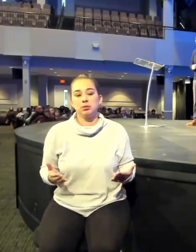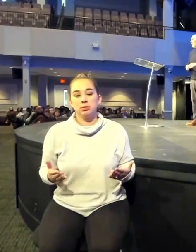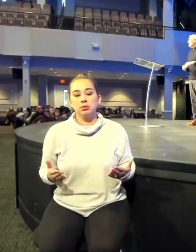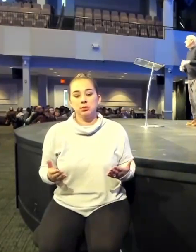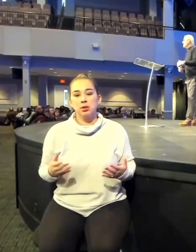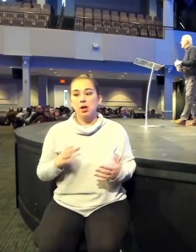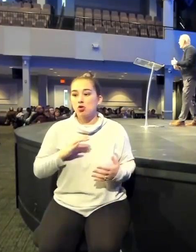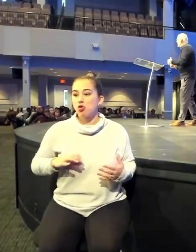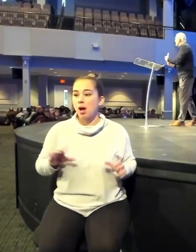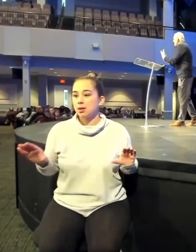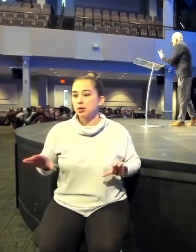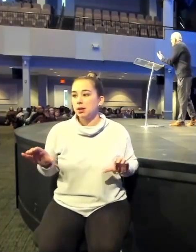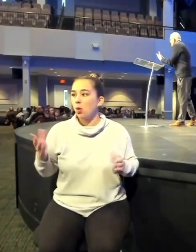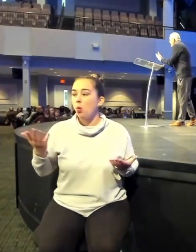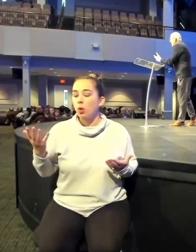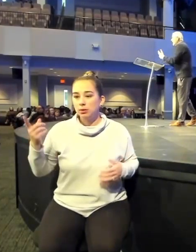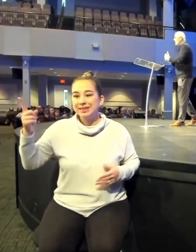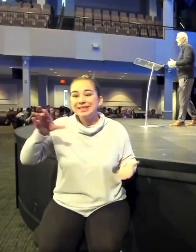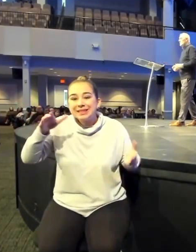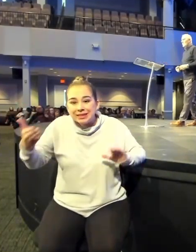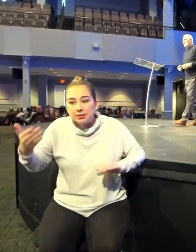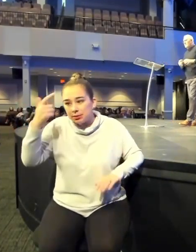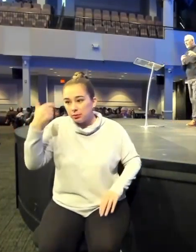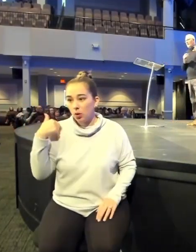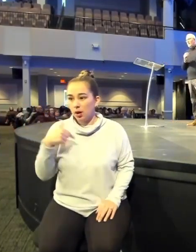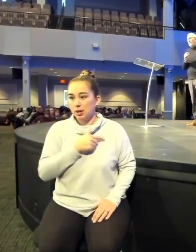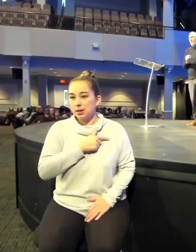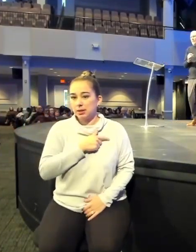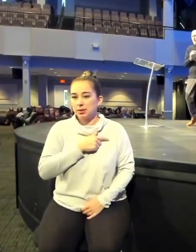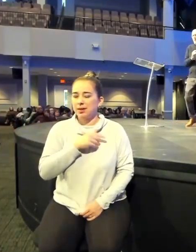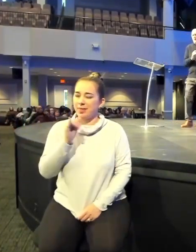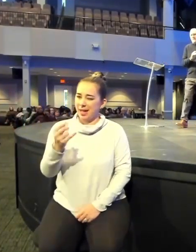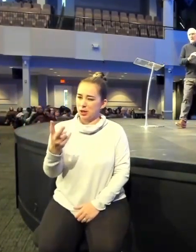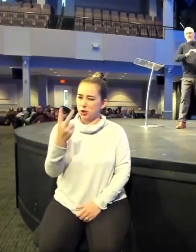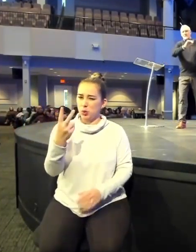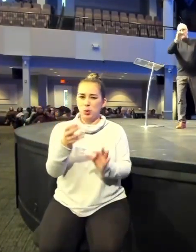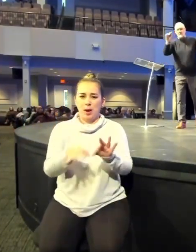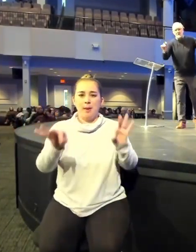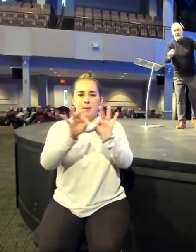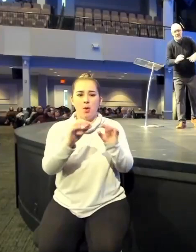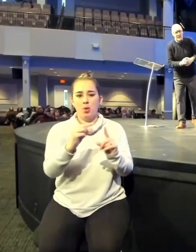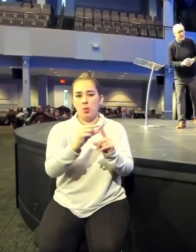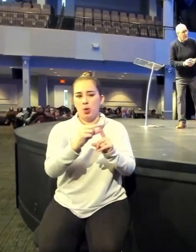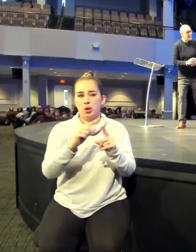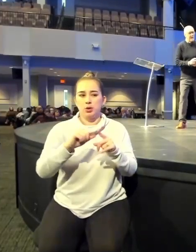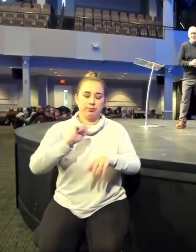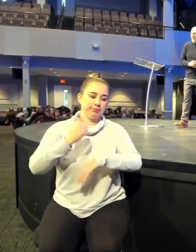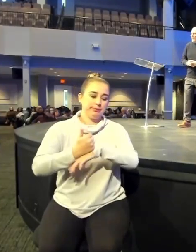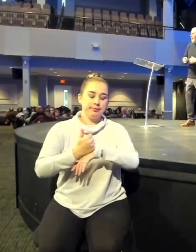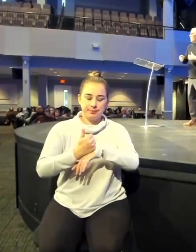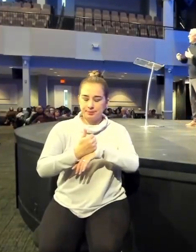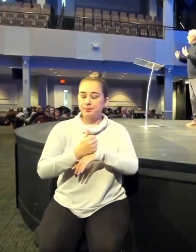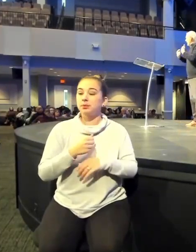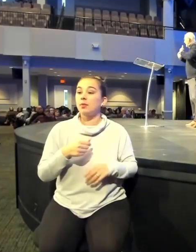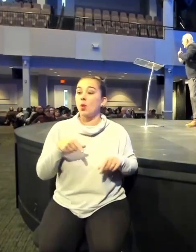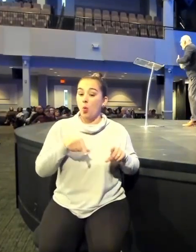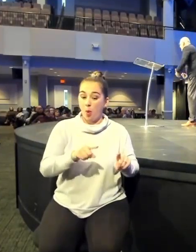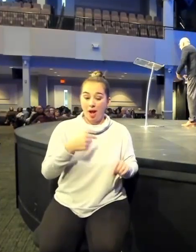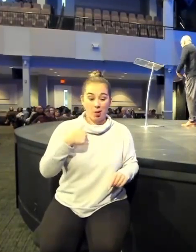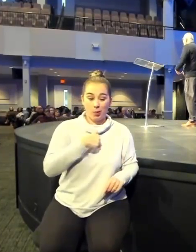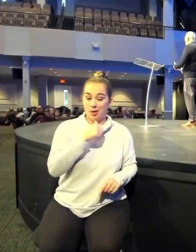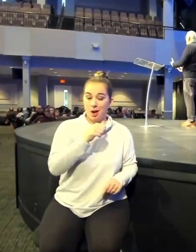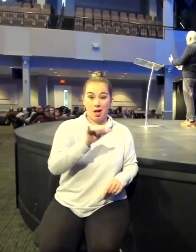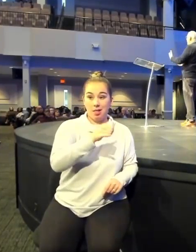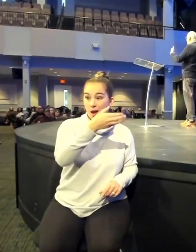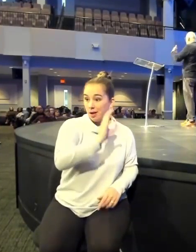sinners, what did Christ do? Christ died for us. So two very important words to set the stage of these verses. While we were